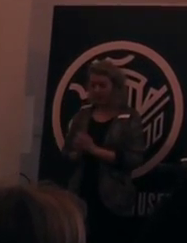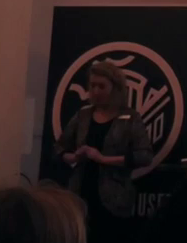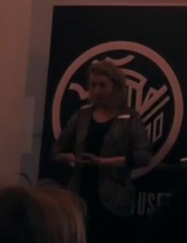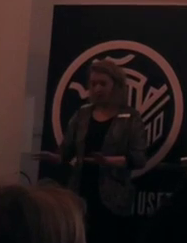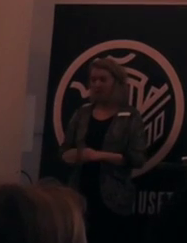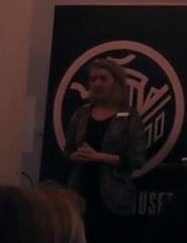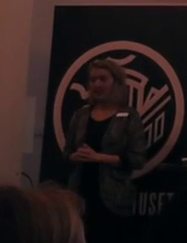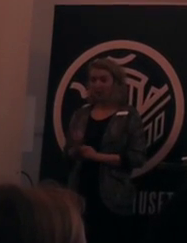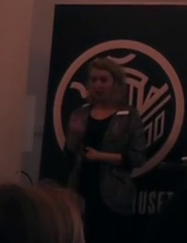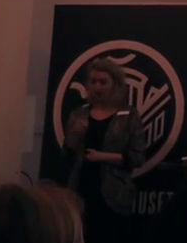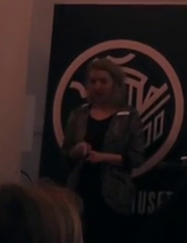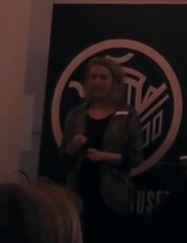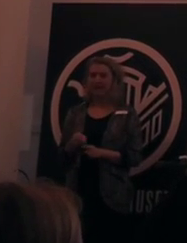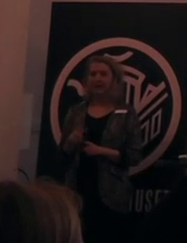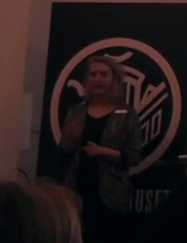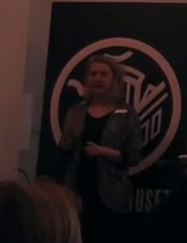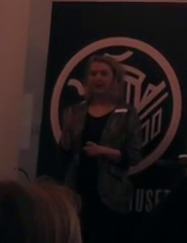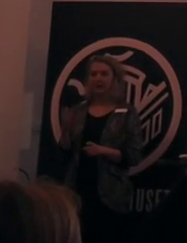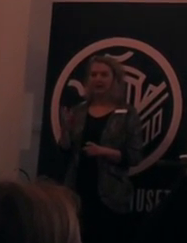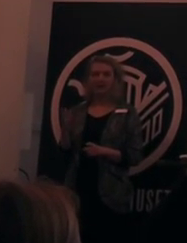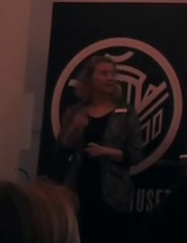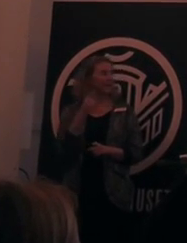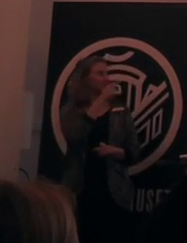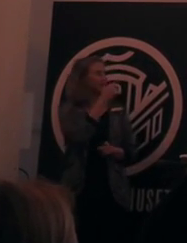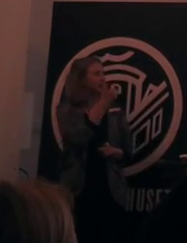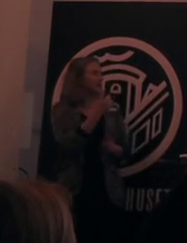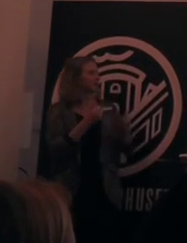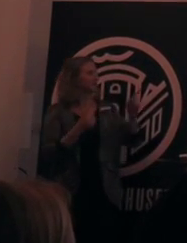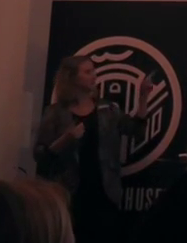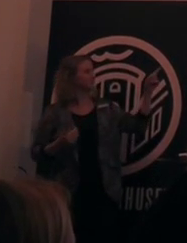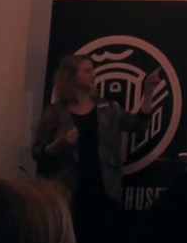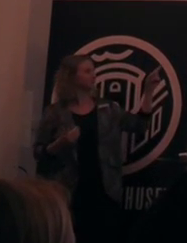then, and there he is.